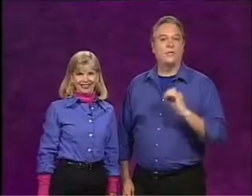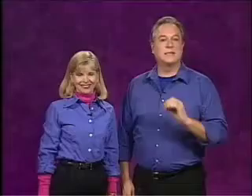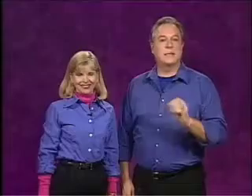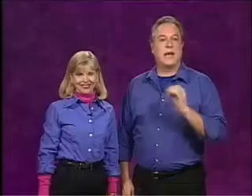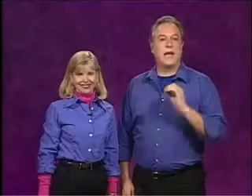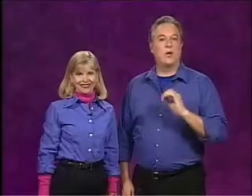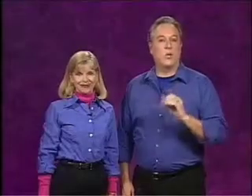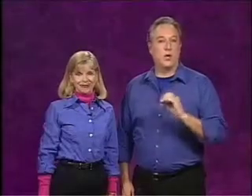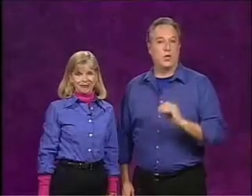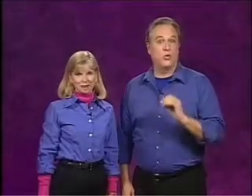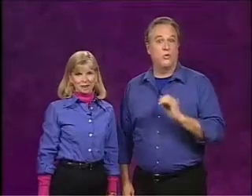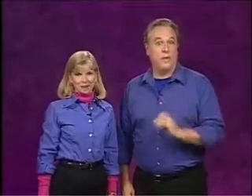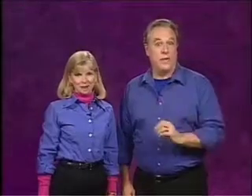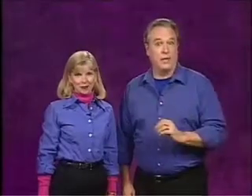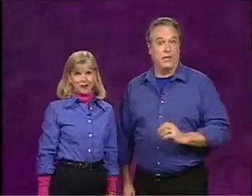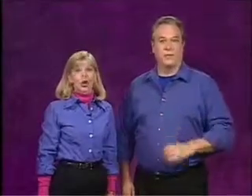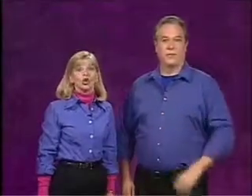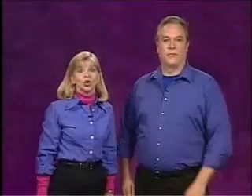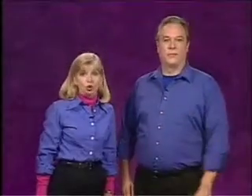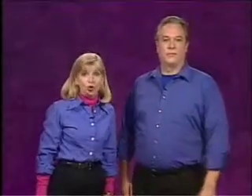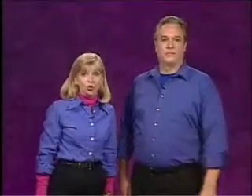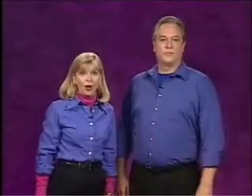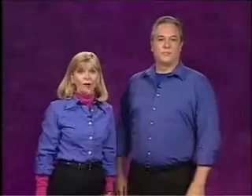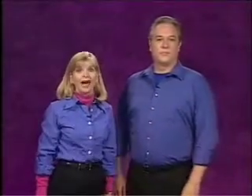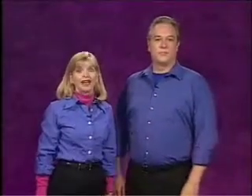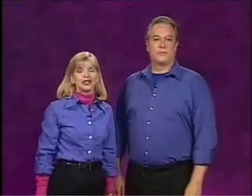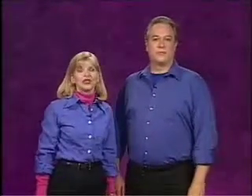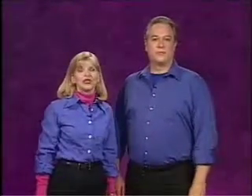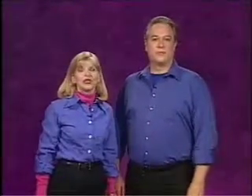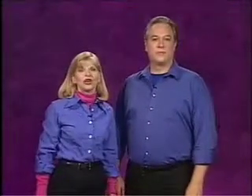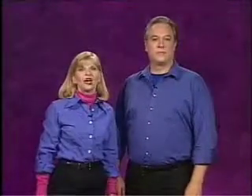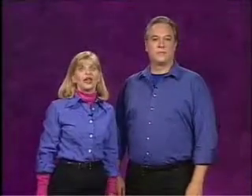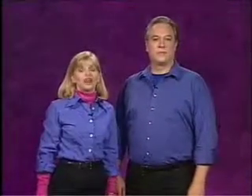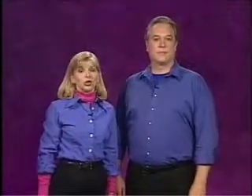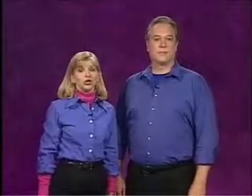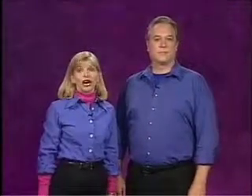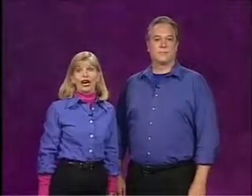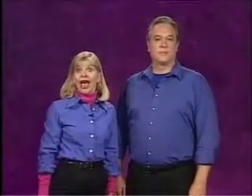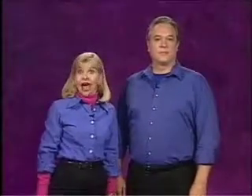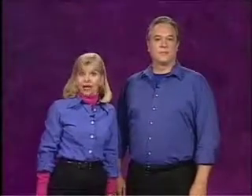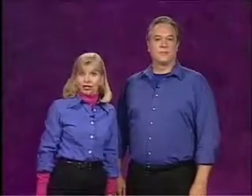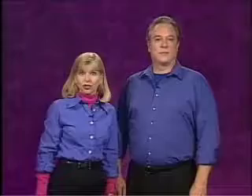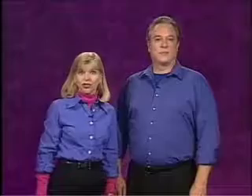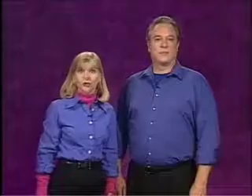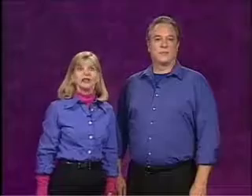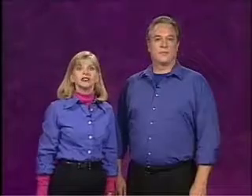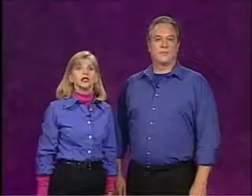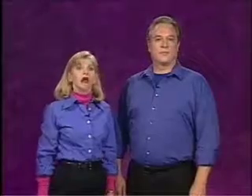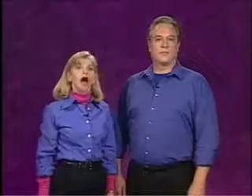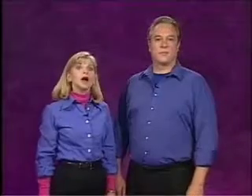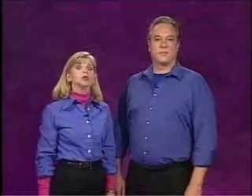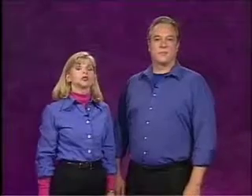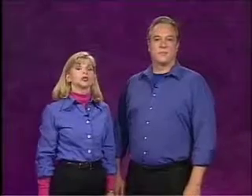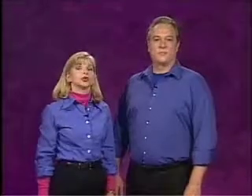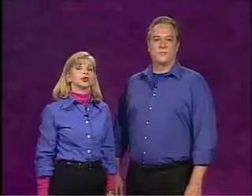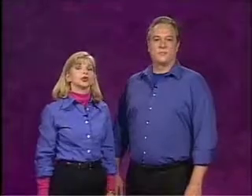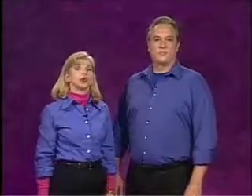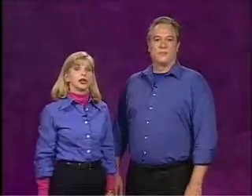always sign what you mean. You learned way back in lesson three that you sign actions based on the objects you're using,